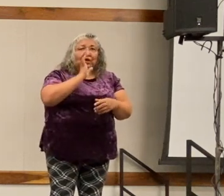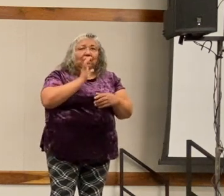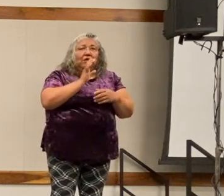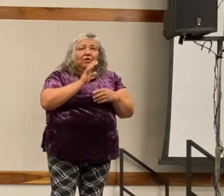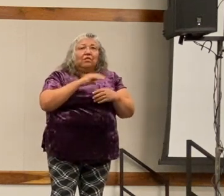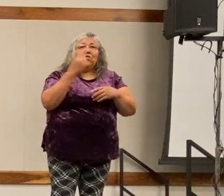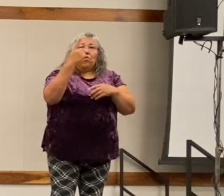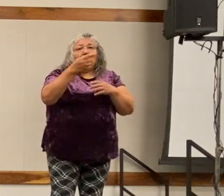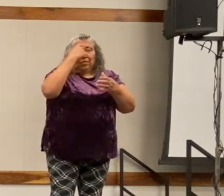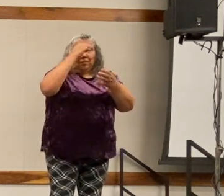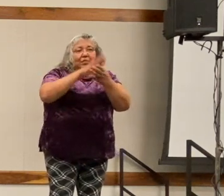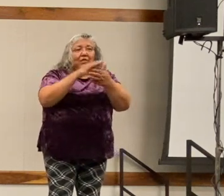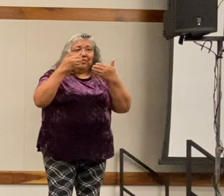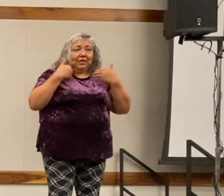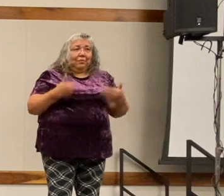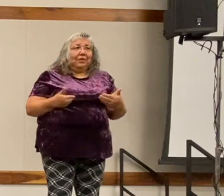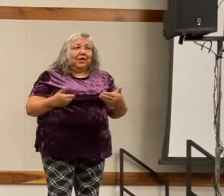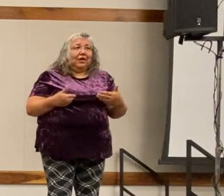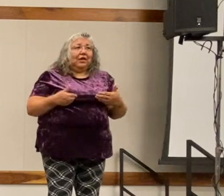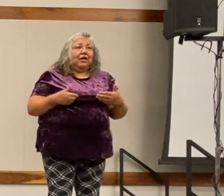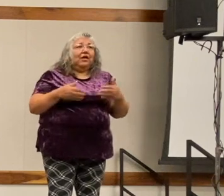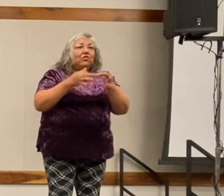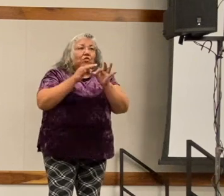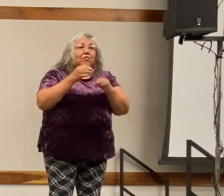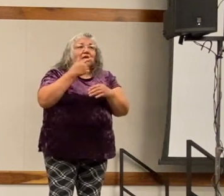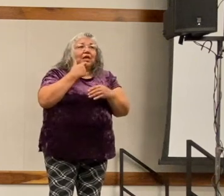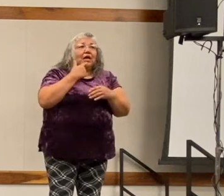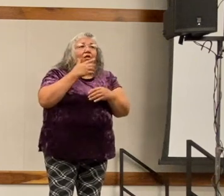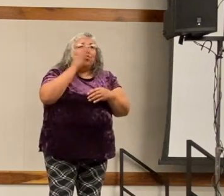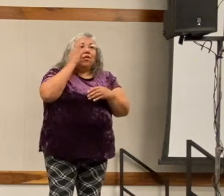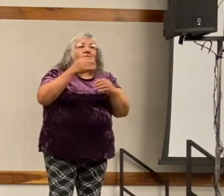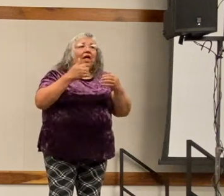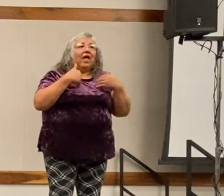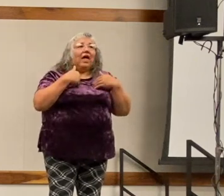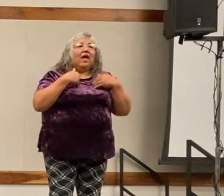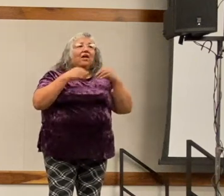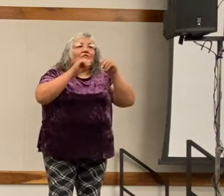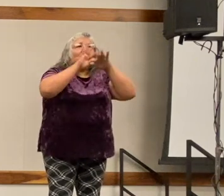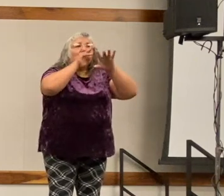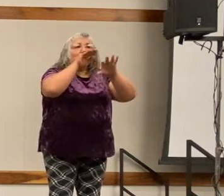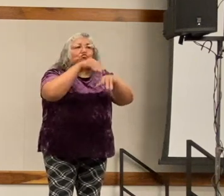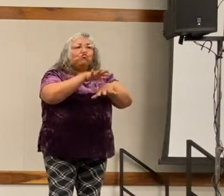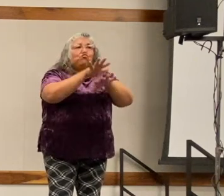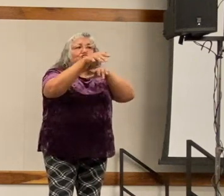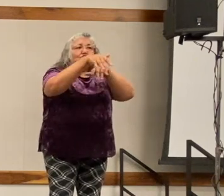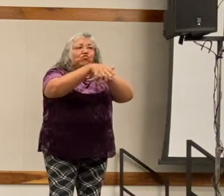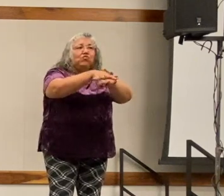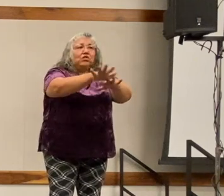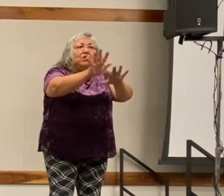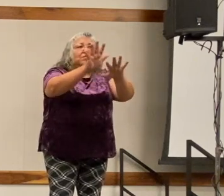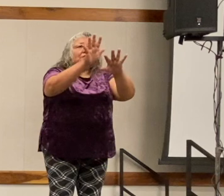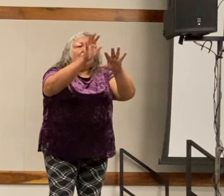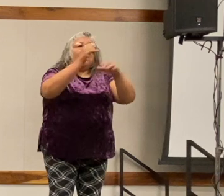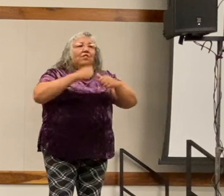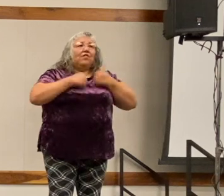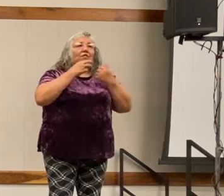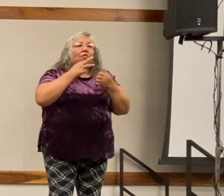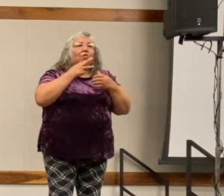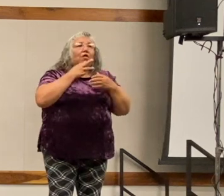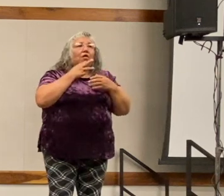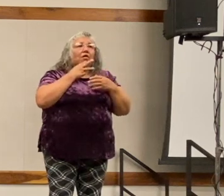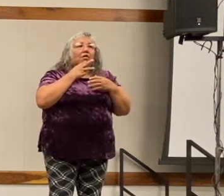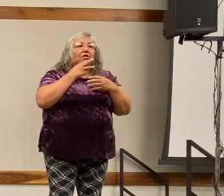The one who believes in me, as the scripture has said, will have streams, say streams, will have streams of living